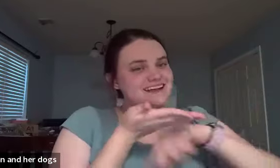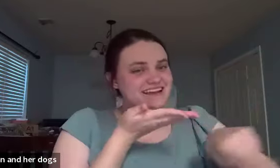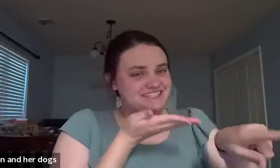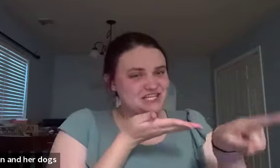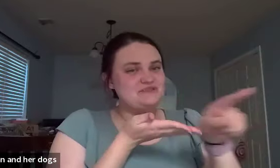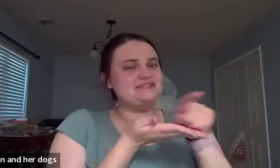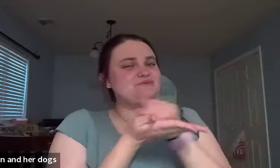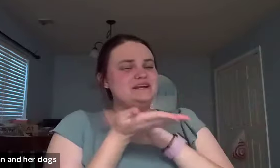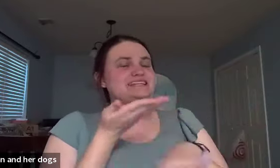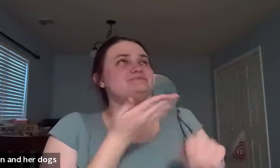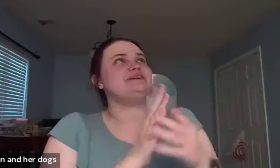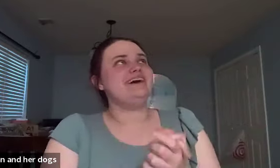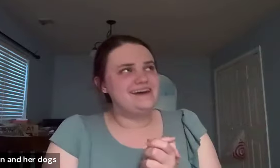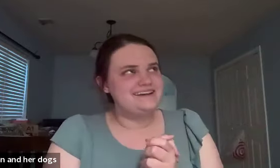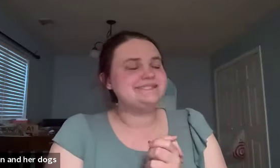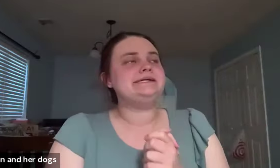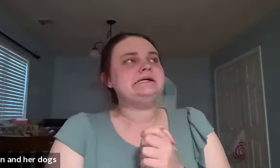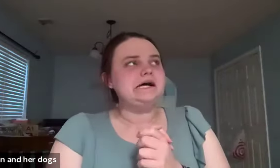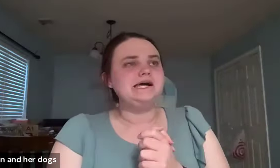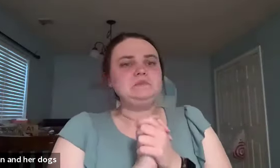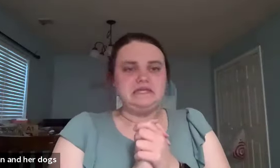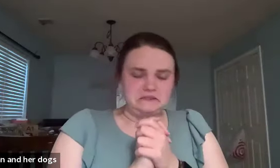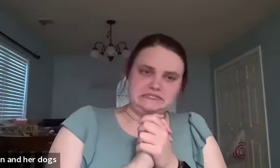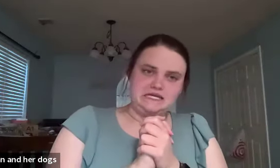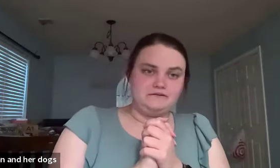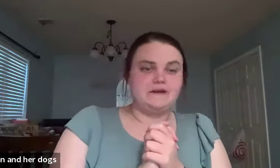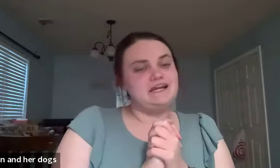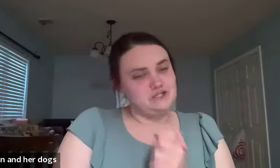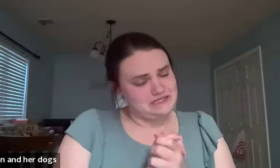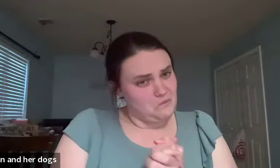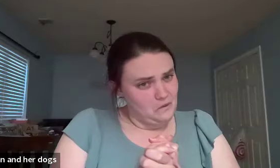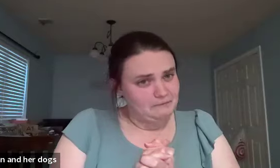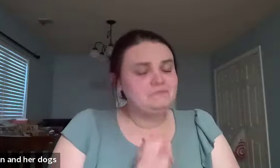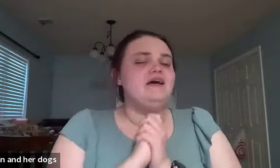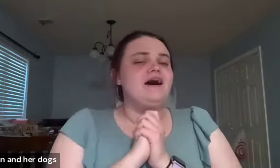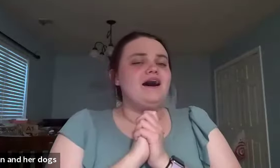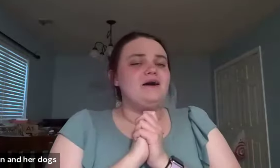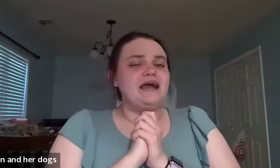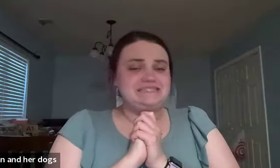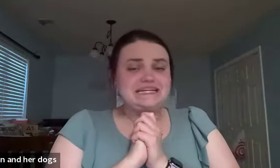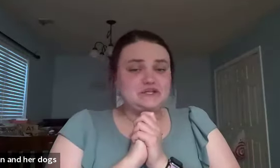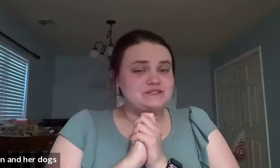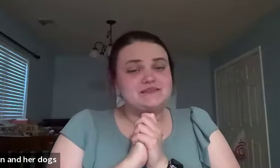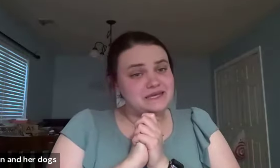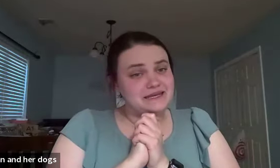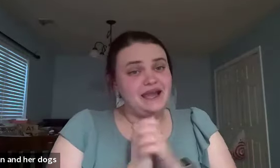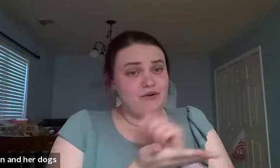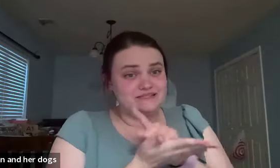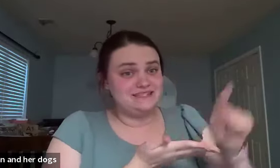reason I like to show this one is because guilty over here, I use that one. I didn't use in the beginning. I was